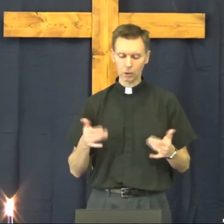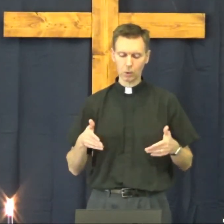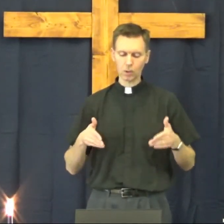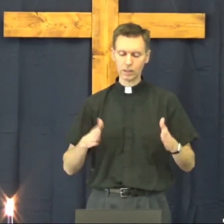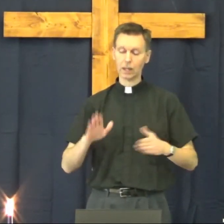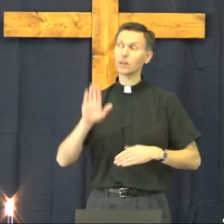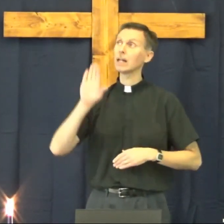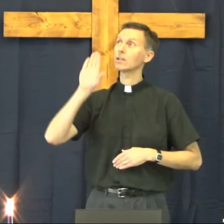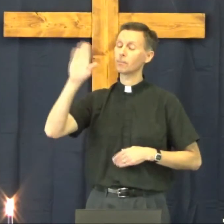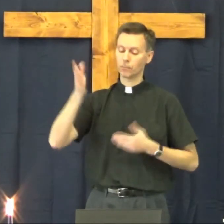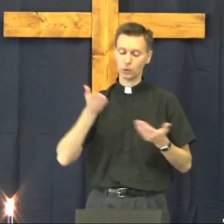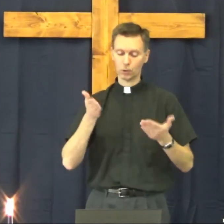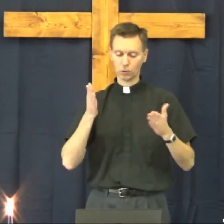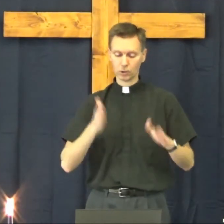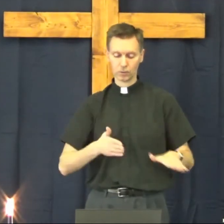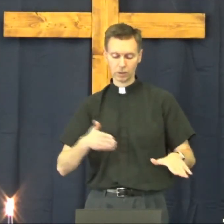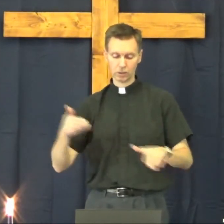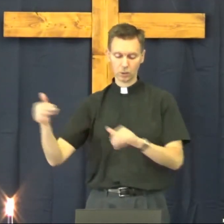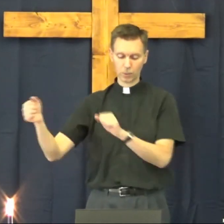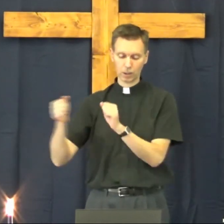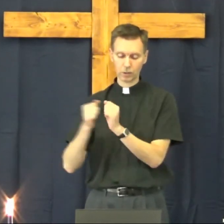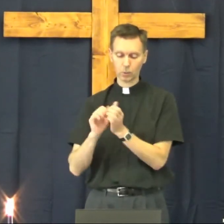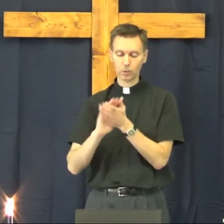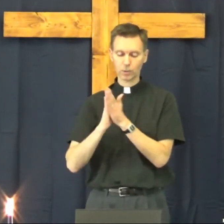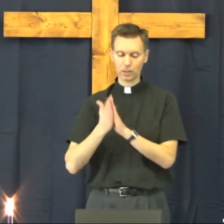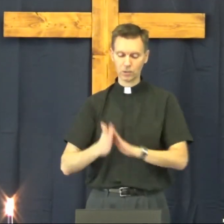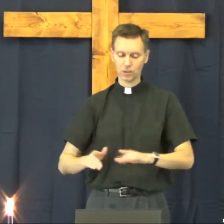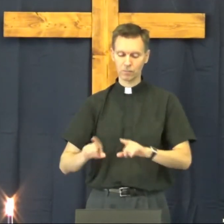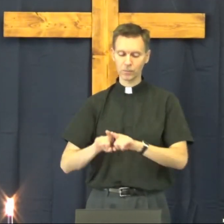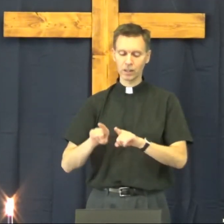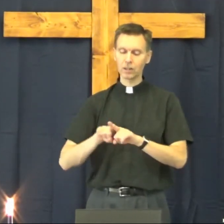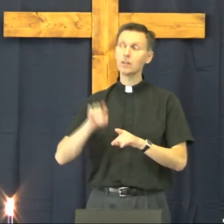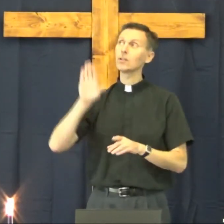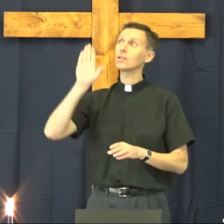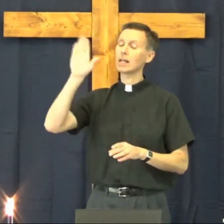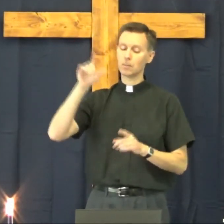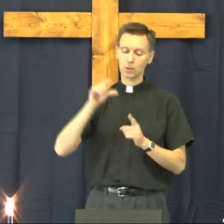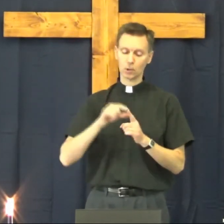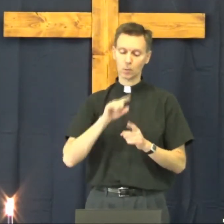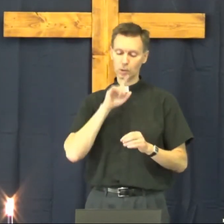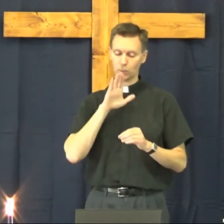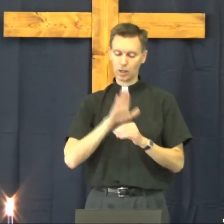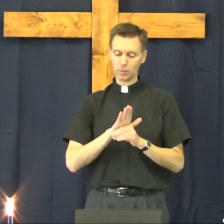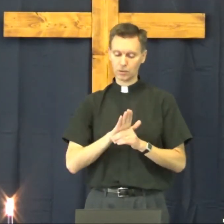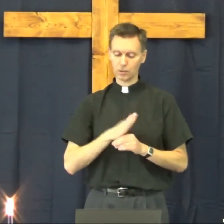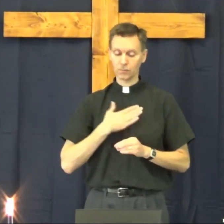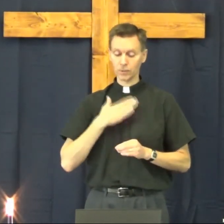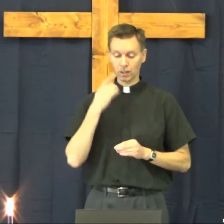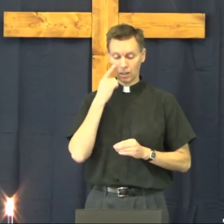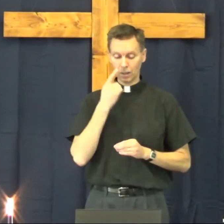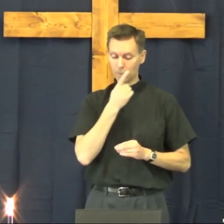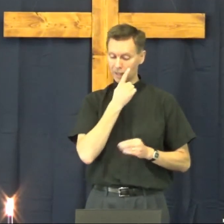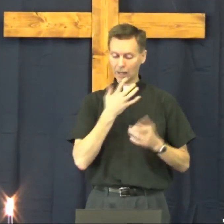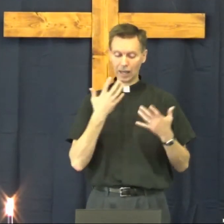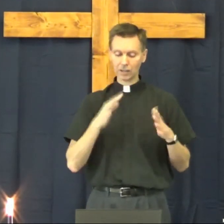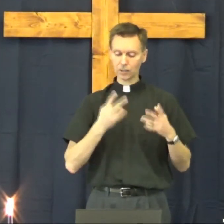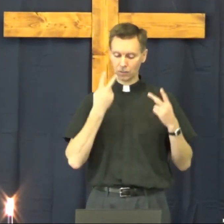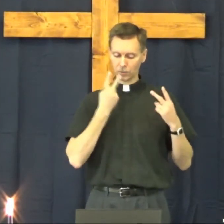Lord, now let your servant depart with peace, the same as your word promised. My eyes have